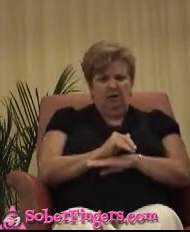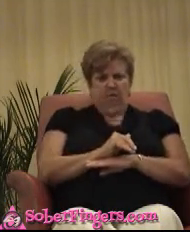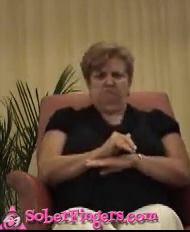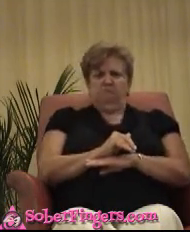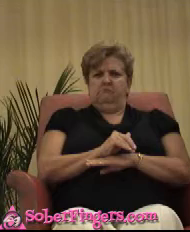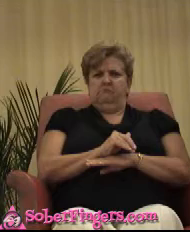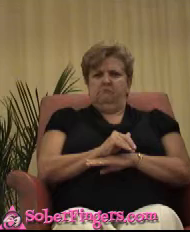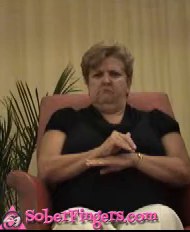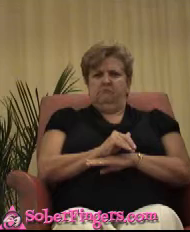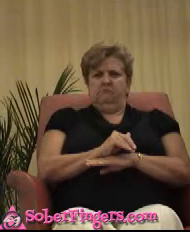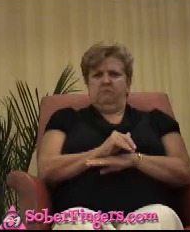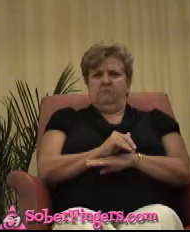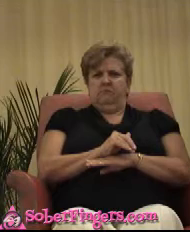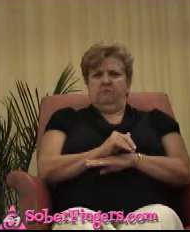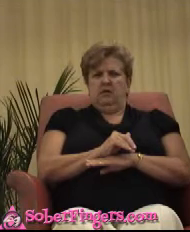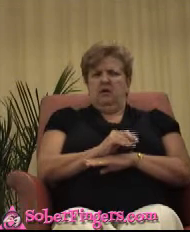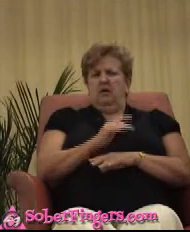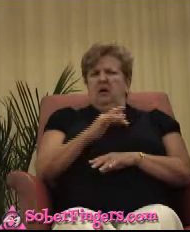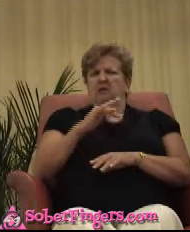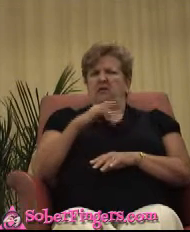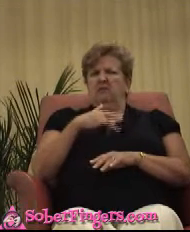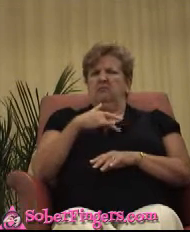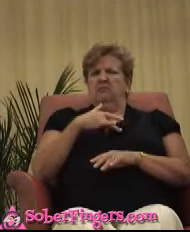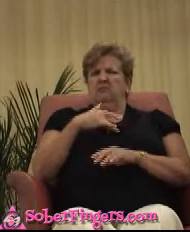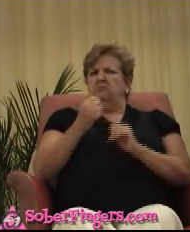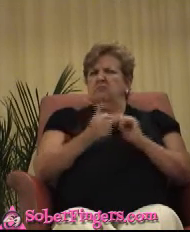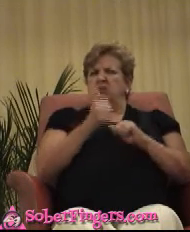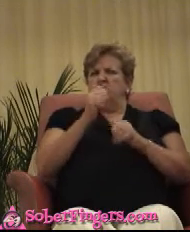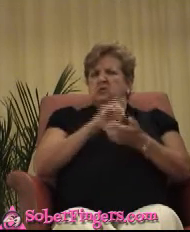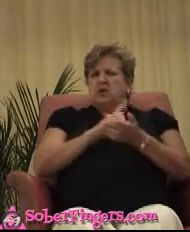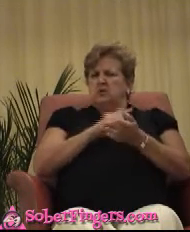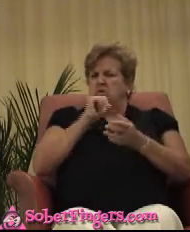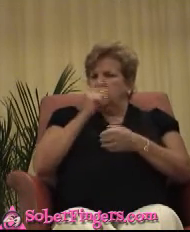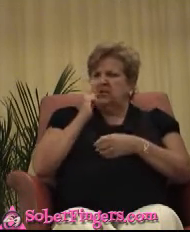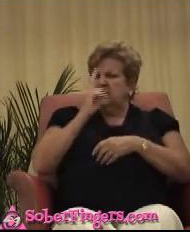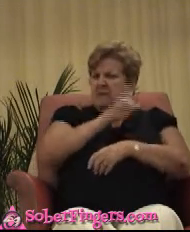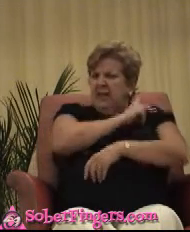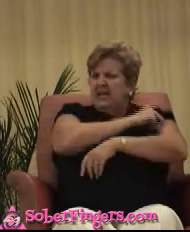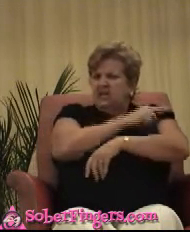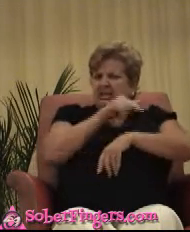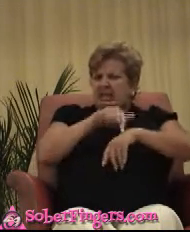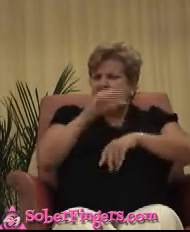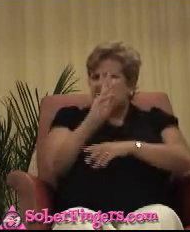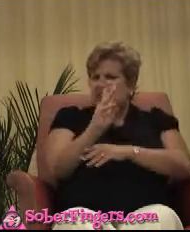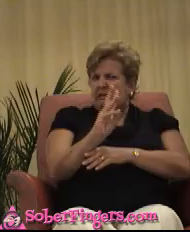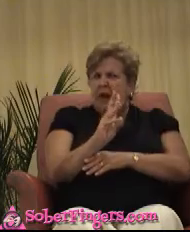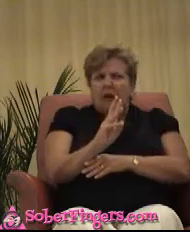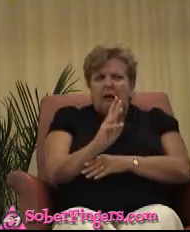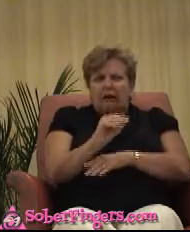of urgency to me that most doctors don't see patients. He'd been on the golf course for 4 hours by